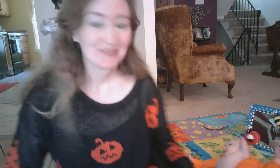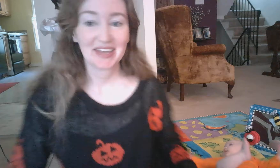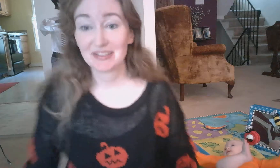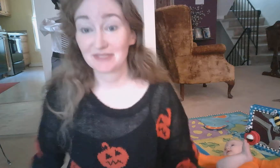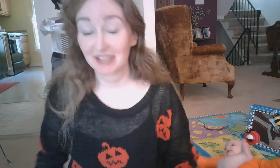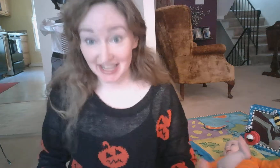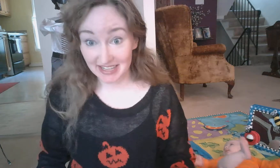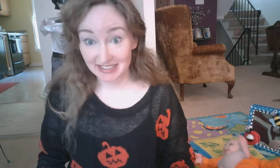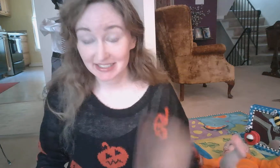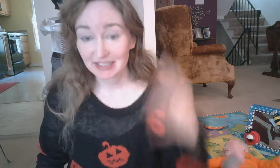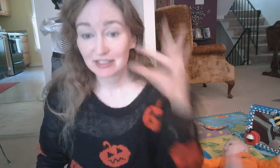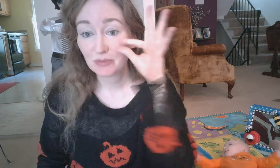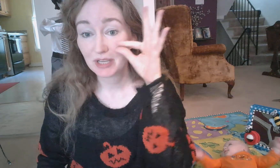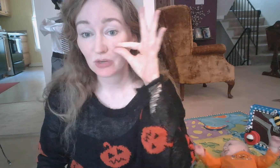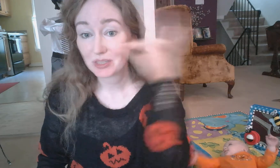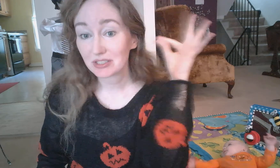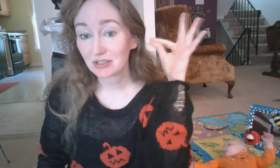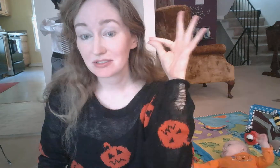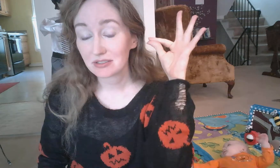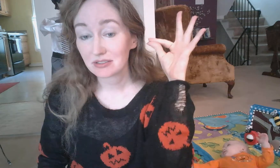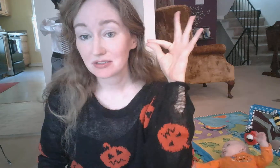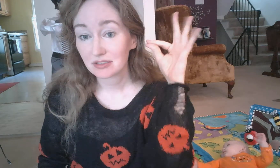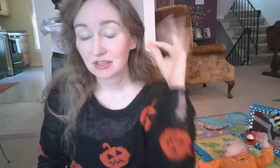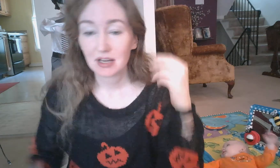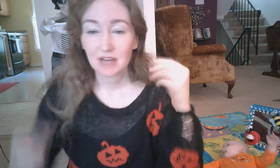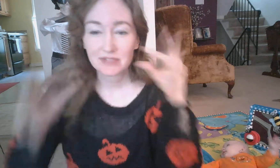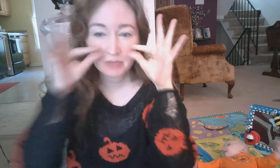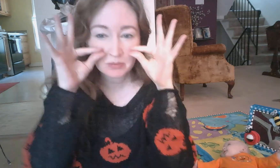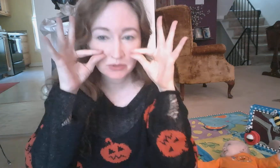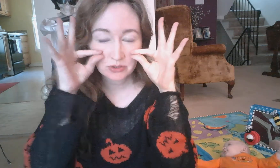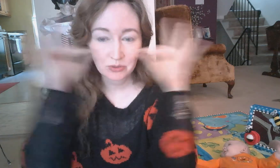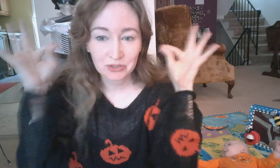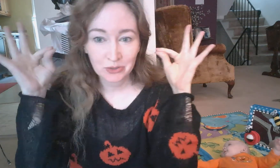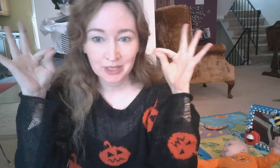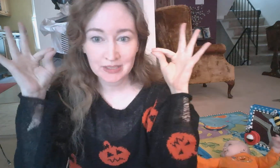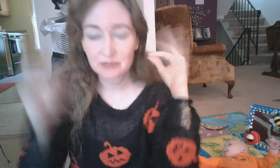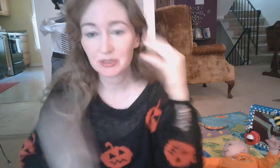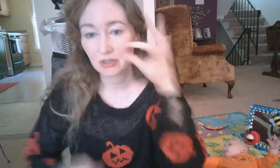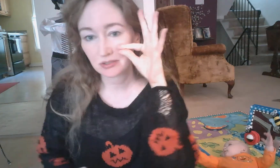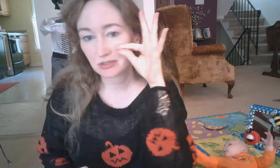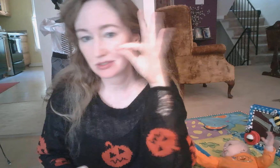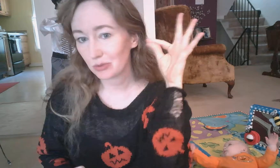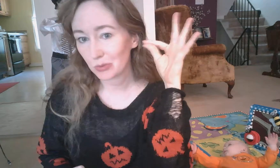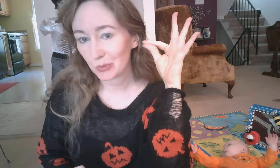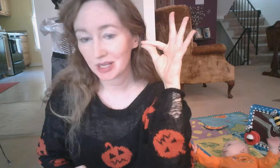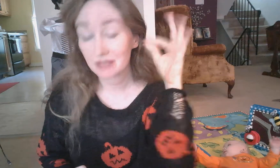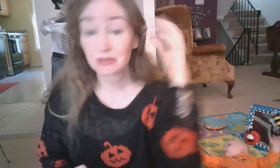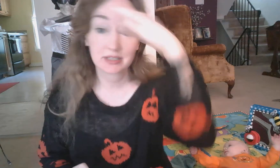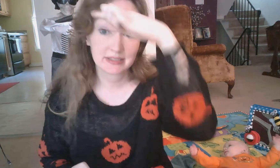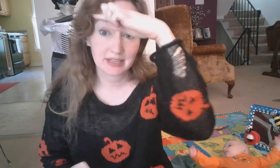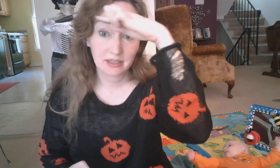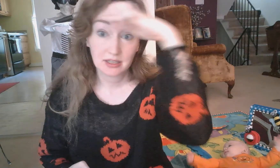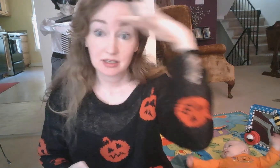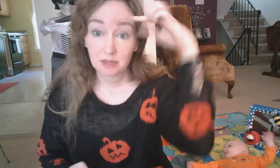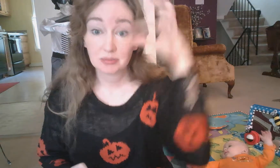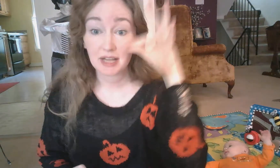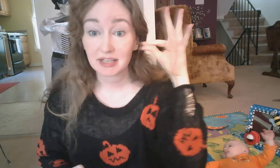And then for cat, you make whiskers. I've seen people do it with two hands, but you can just do it with one hand. So you can say black